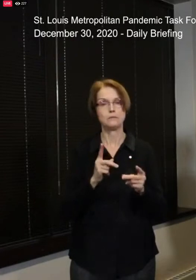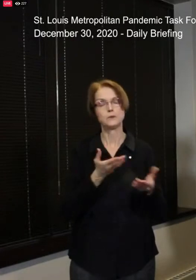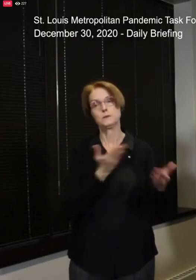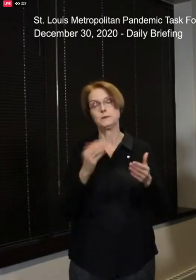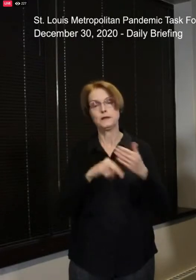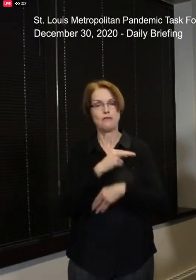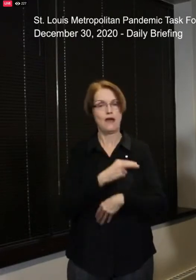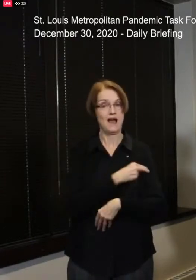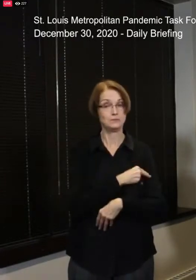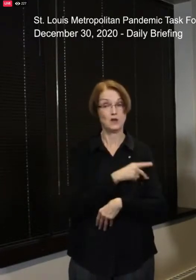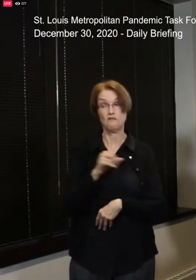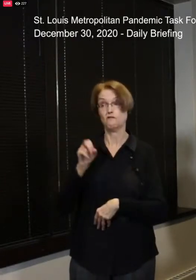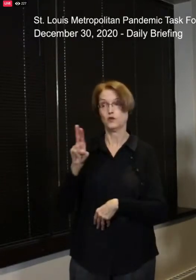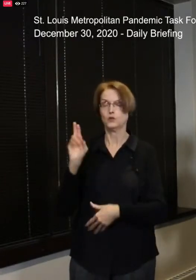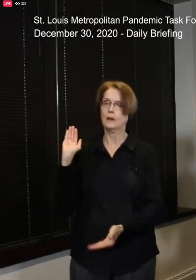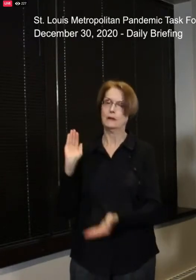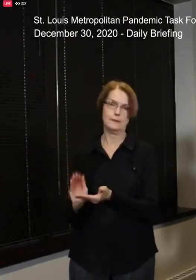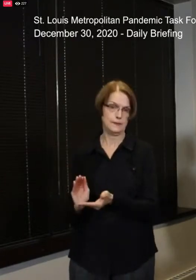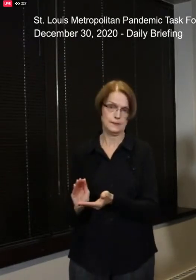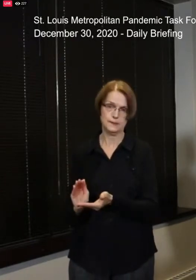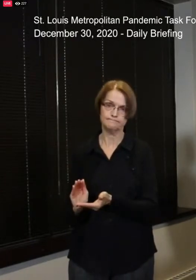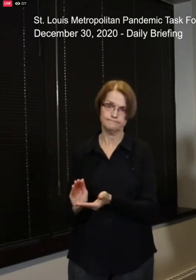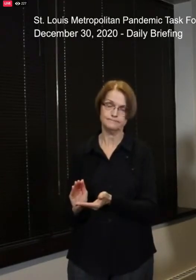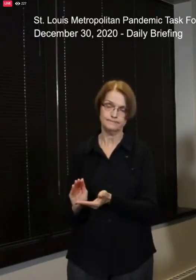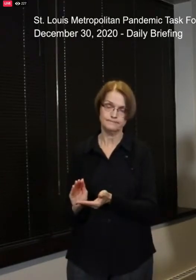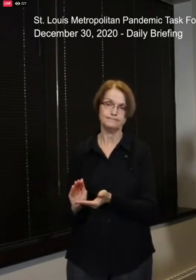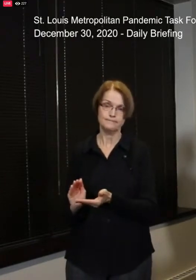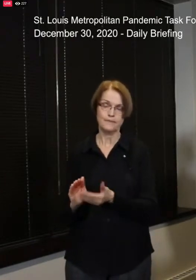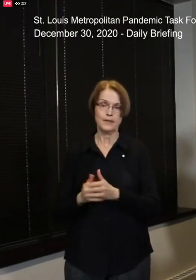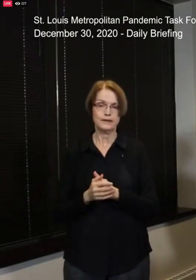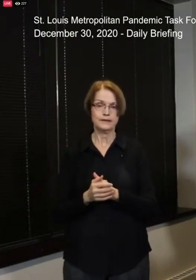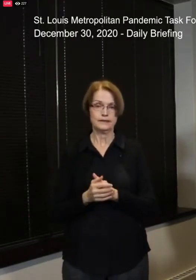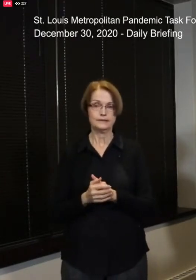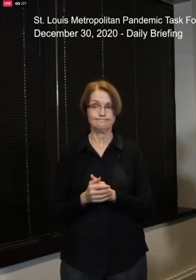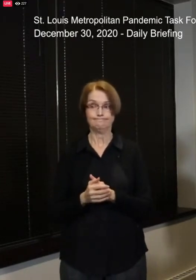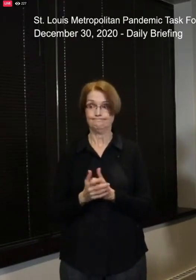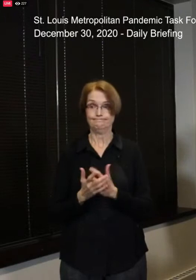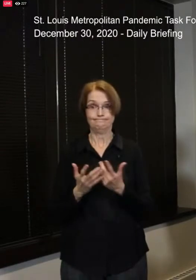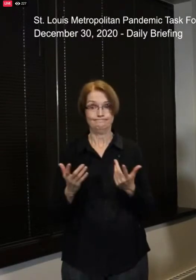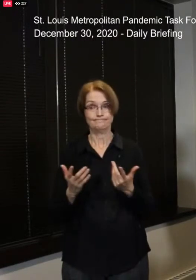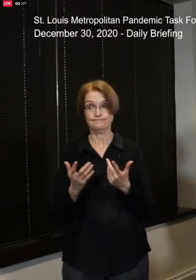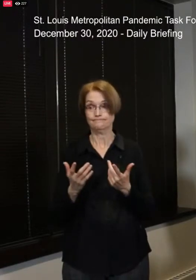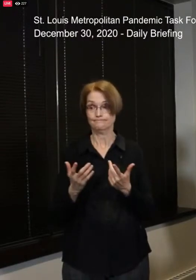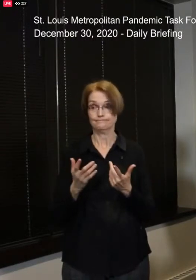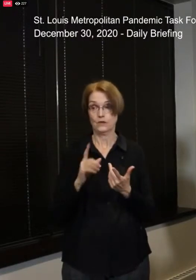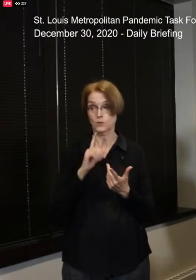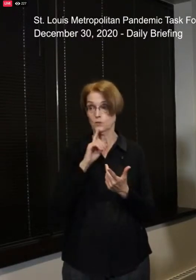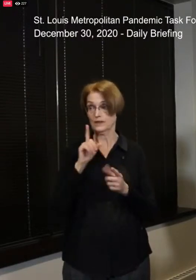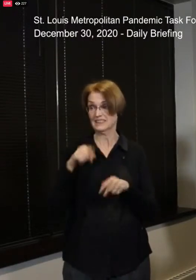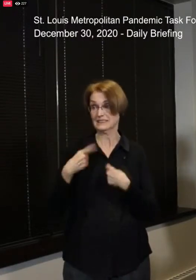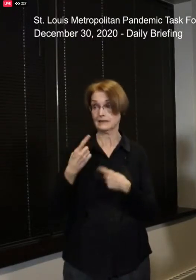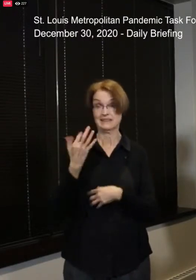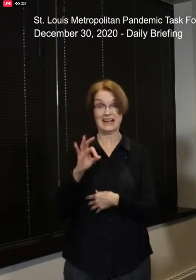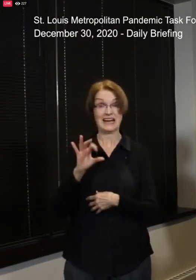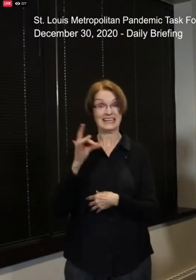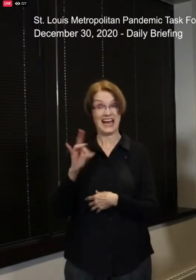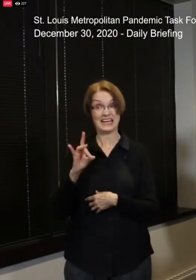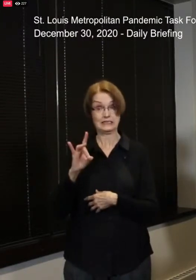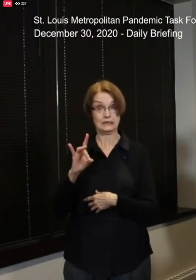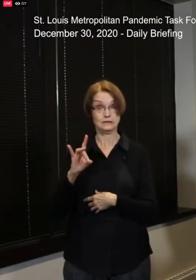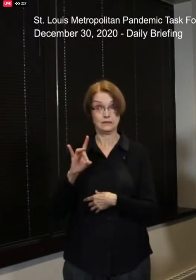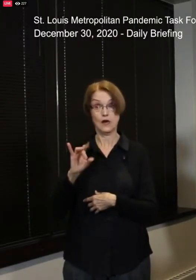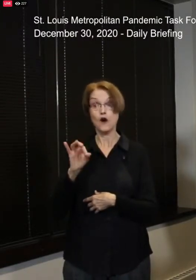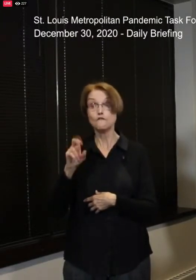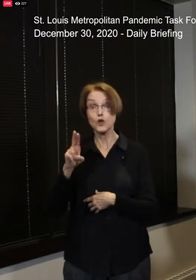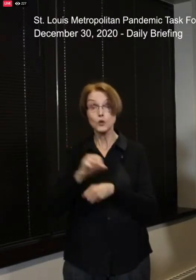patients than influenza has, really since probably the 1918 pandemic. Now, you